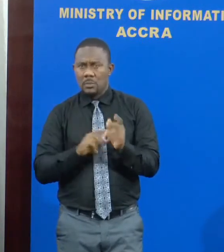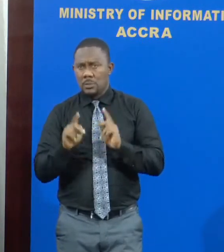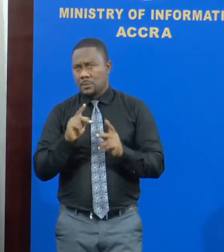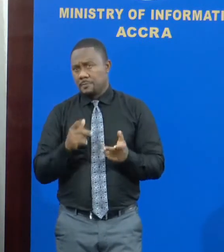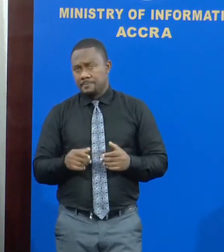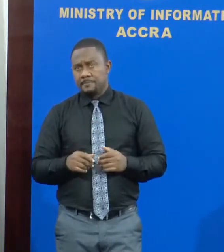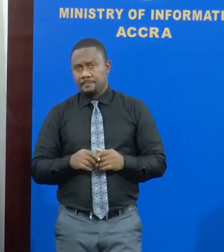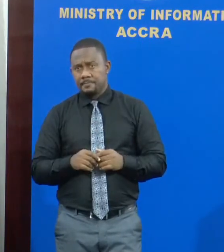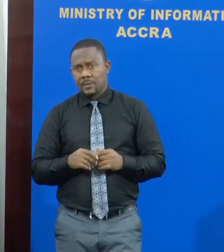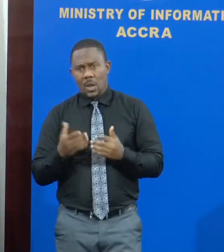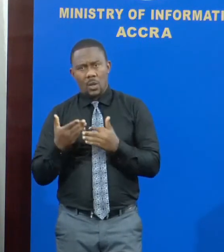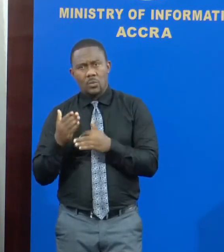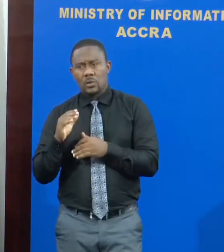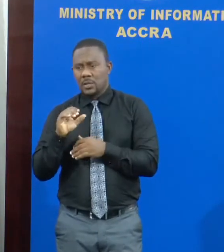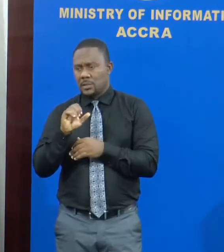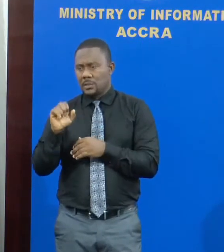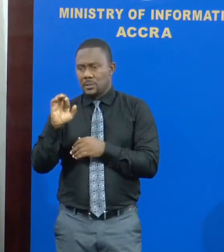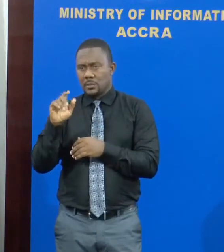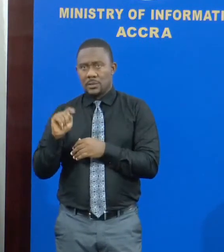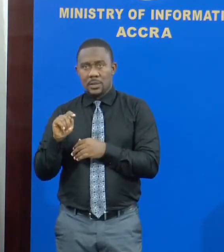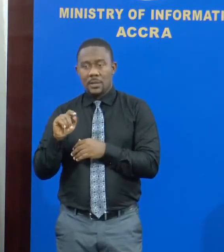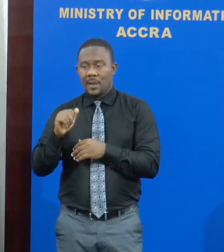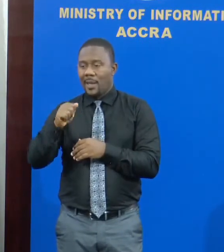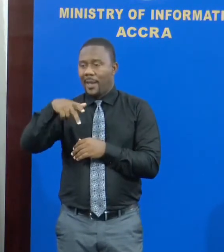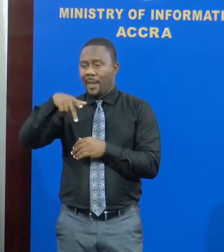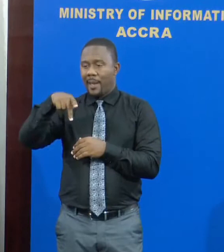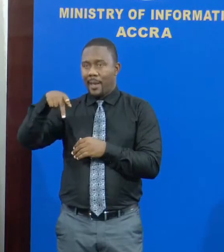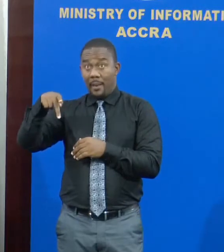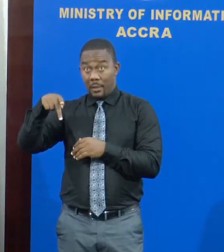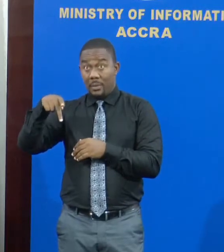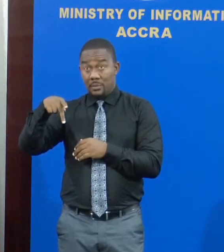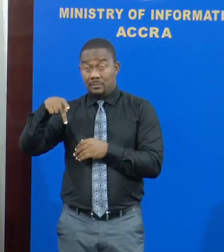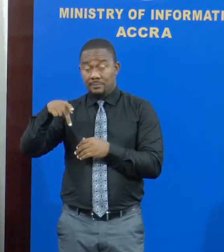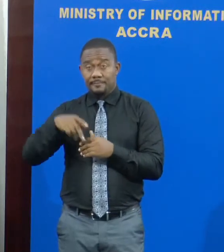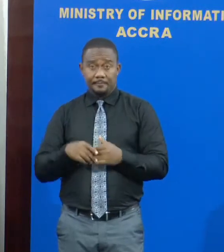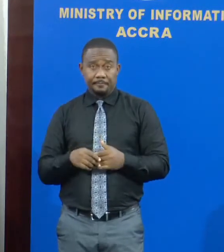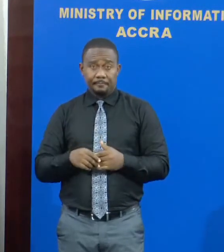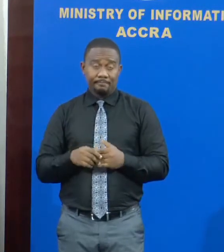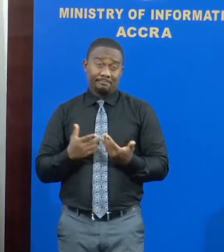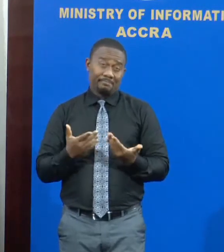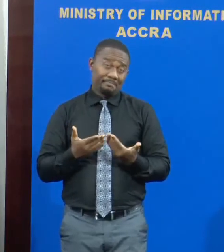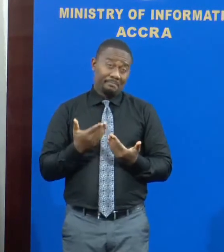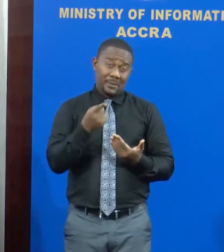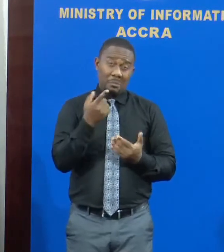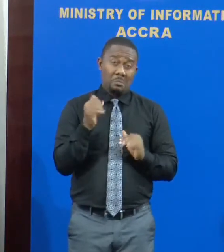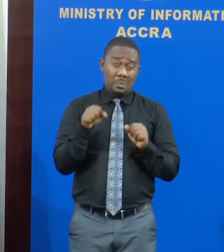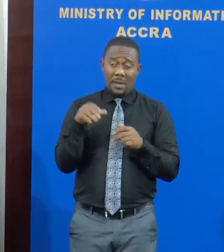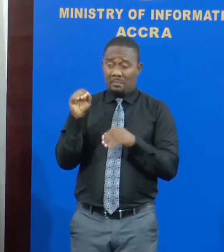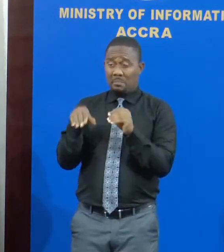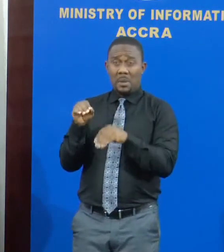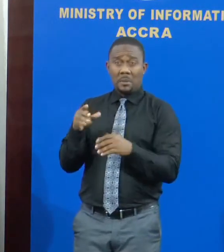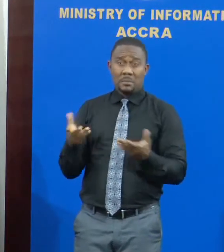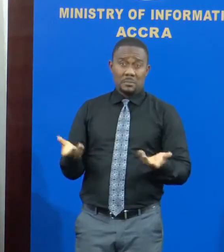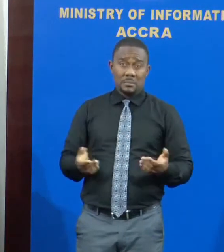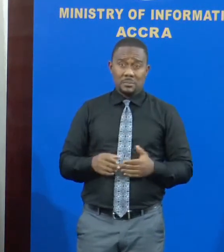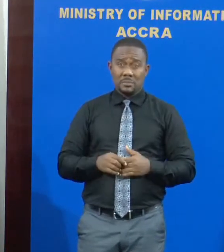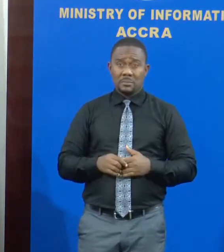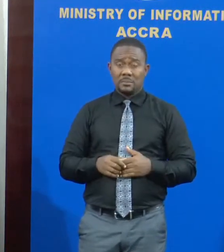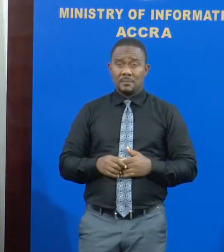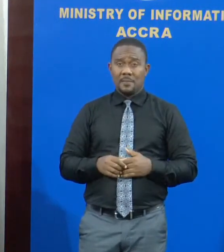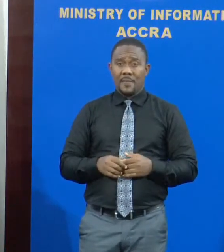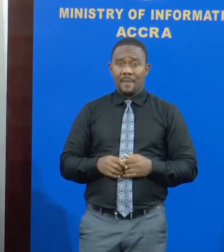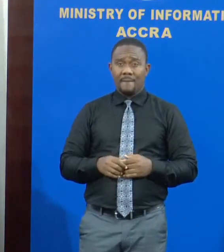especially through the SSNIT app, where we are also going to make it easy for you to contribute now that you are SSNIT